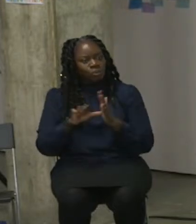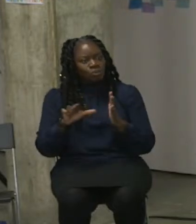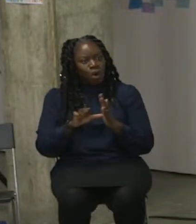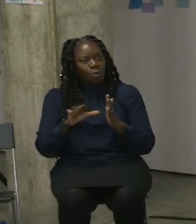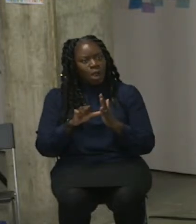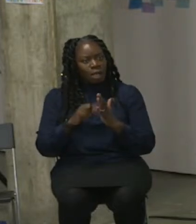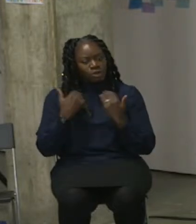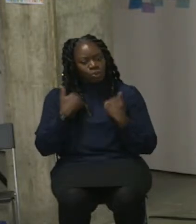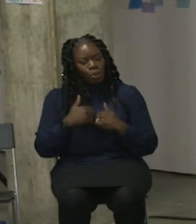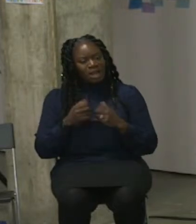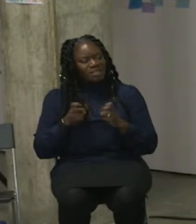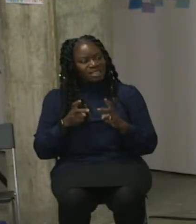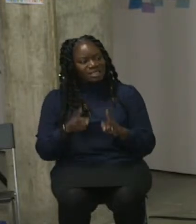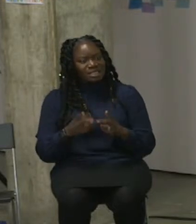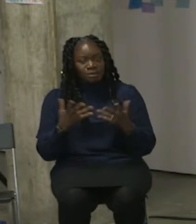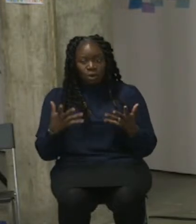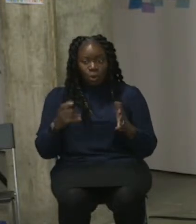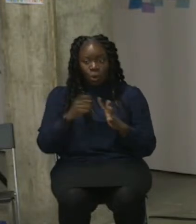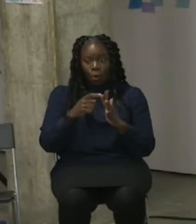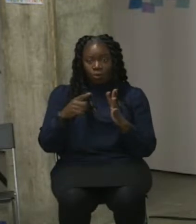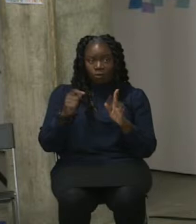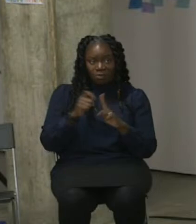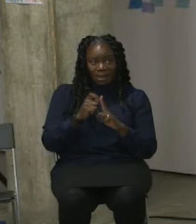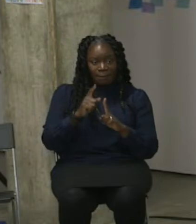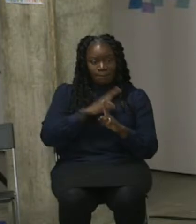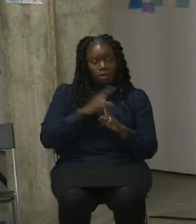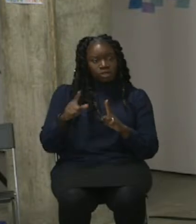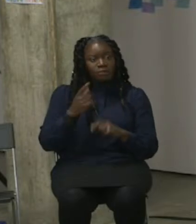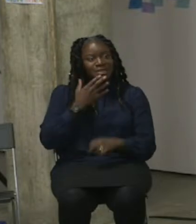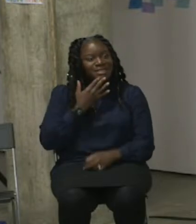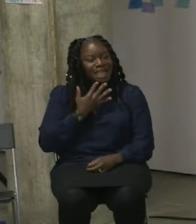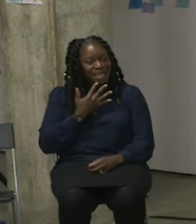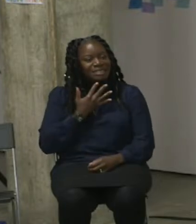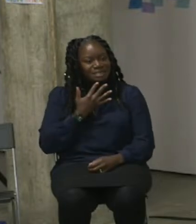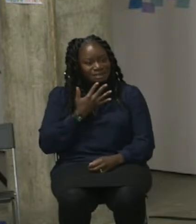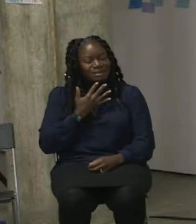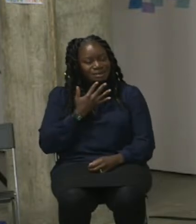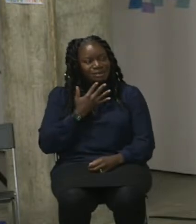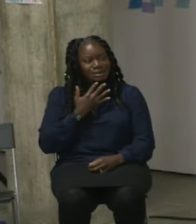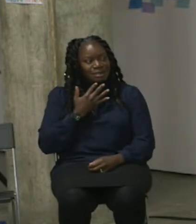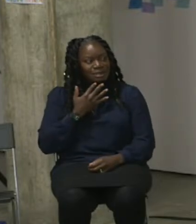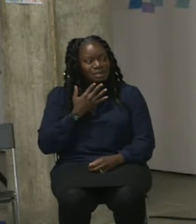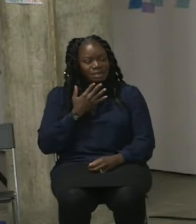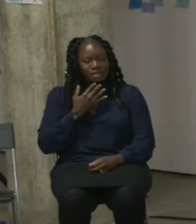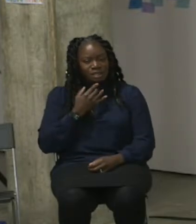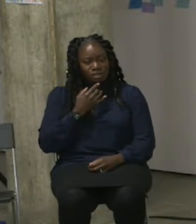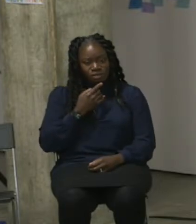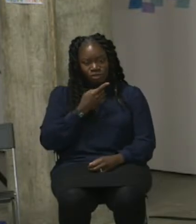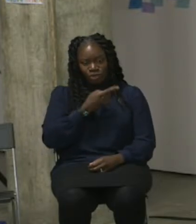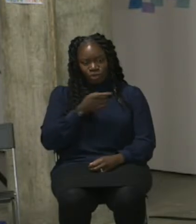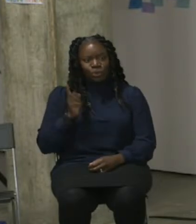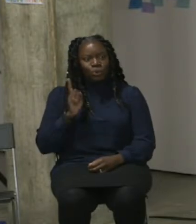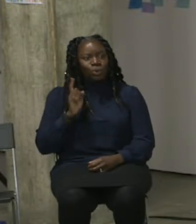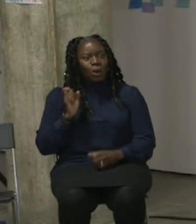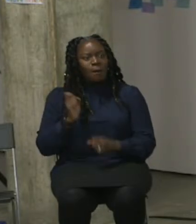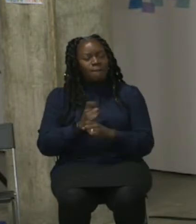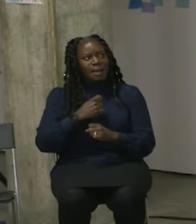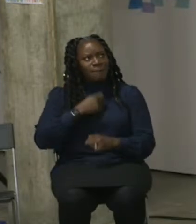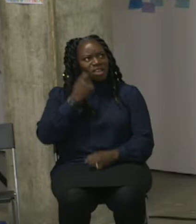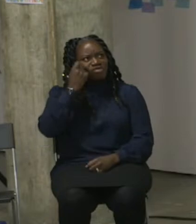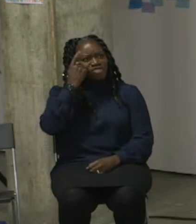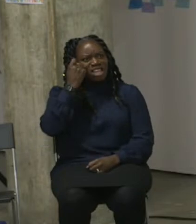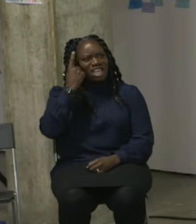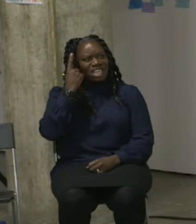Pip's inquest, mistakes. And what making me realise is actually how